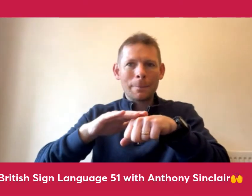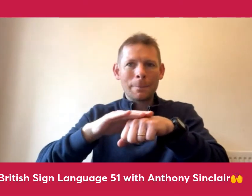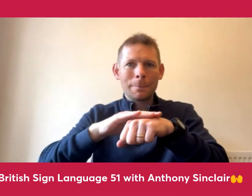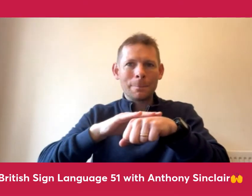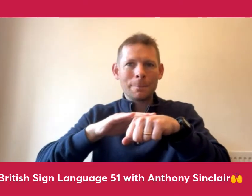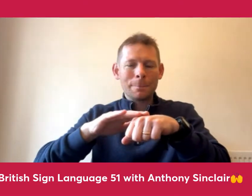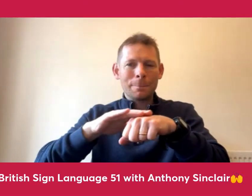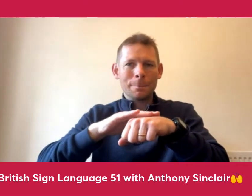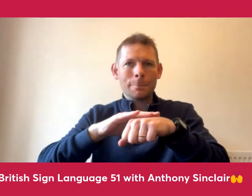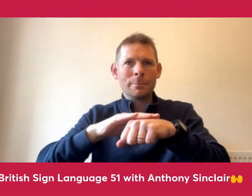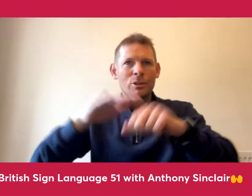sun cream,